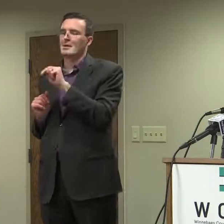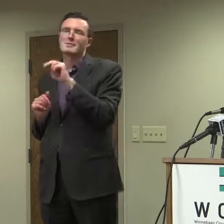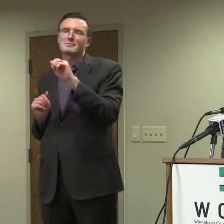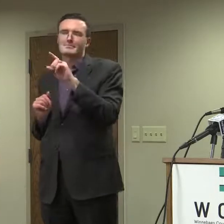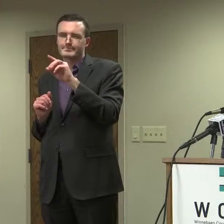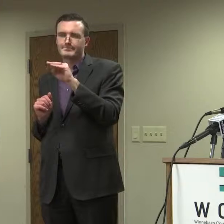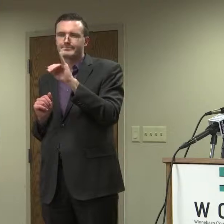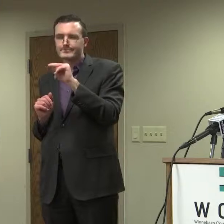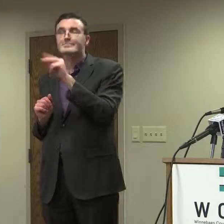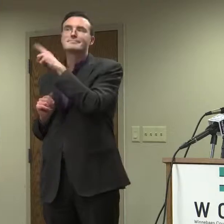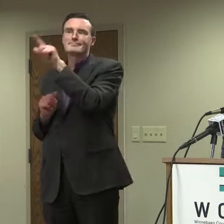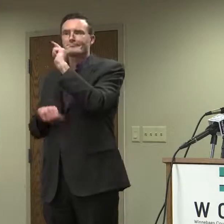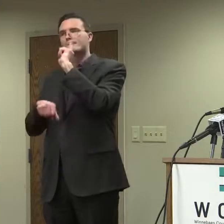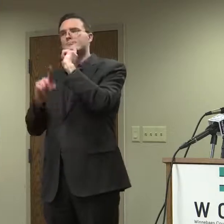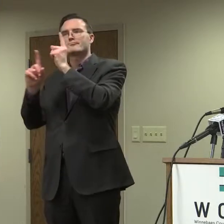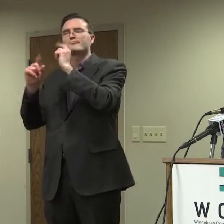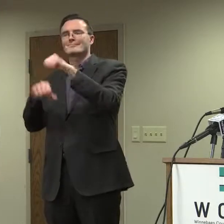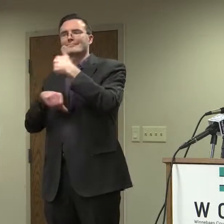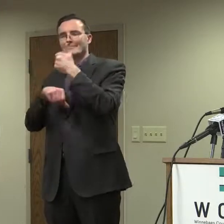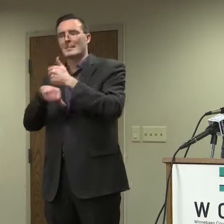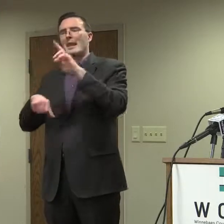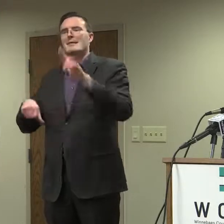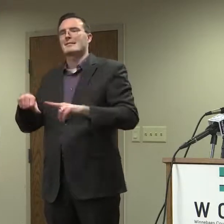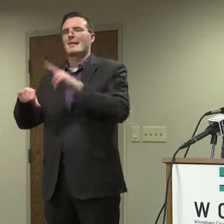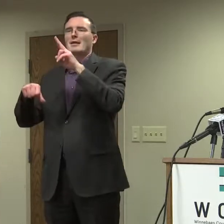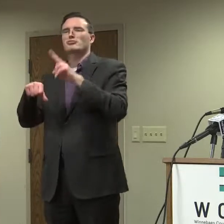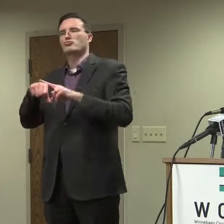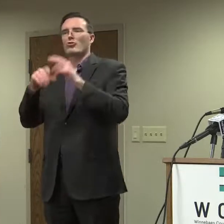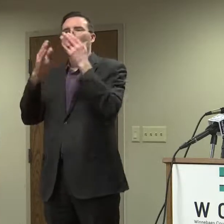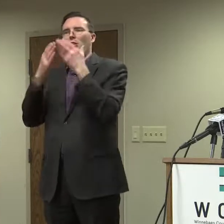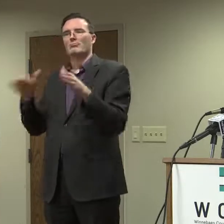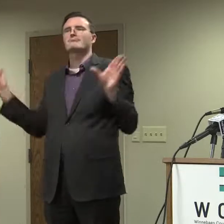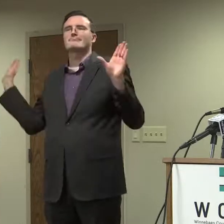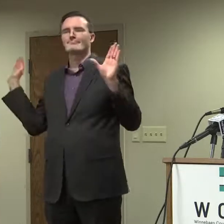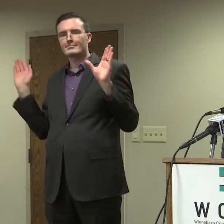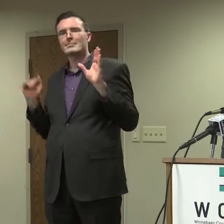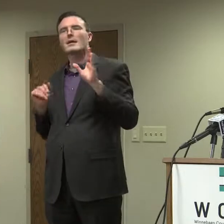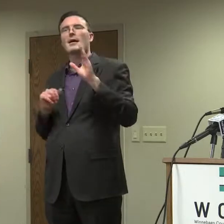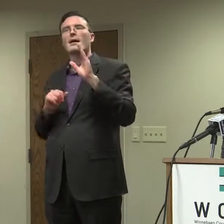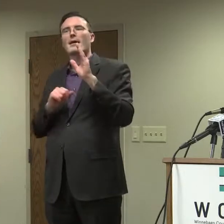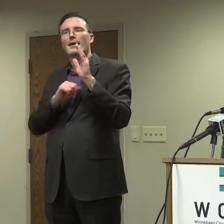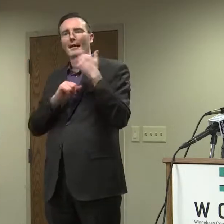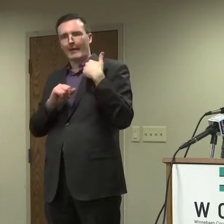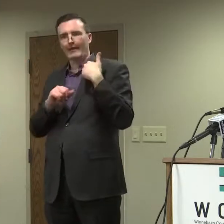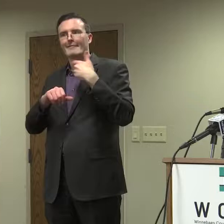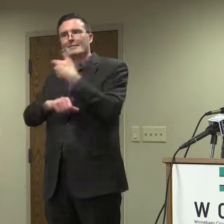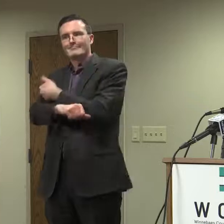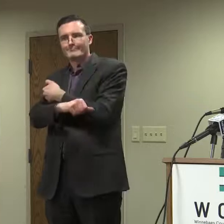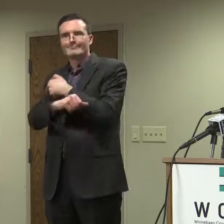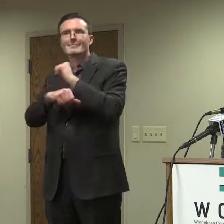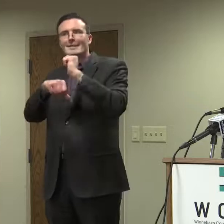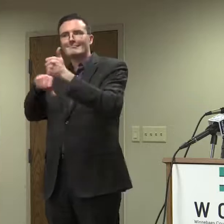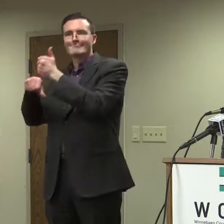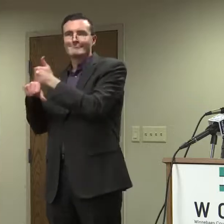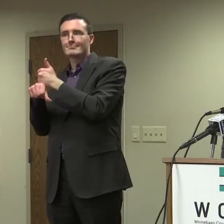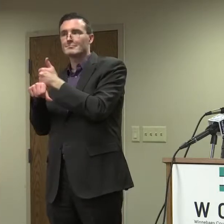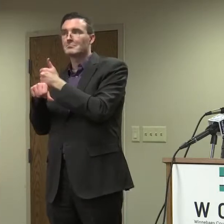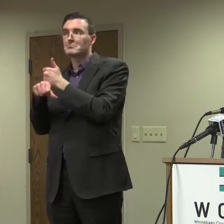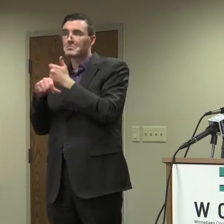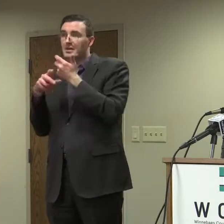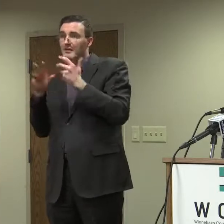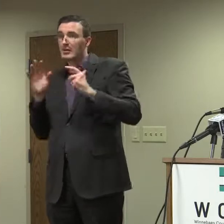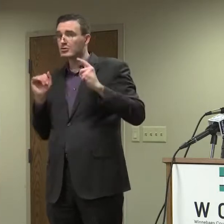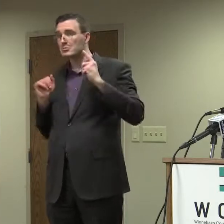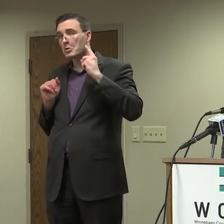up national vaccine sites. Has there been communication as far as what that might look like if there were